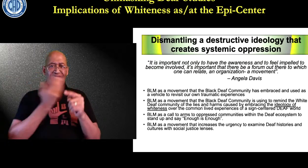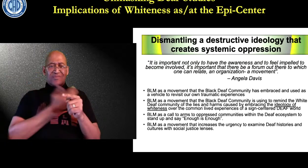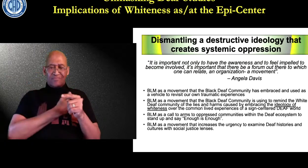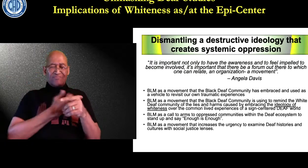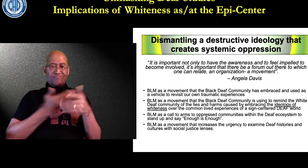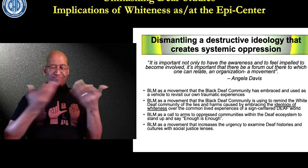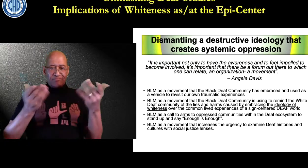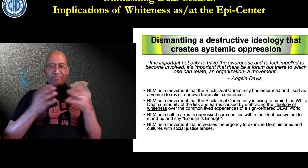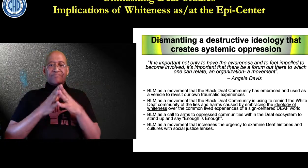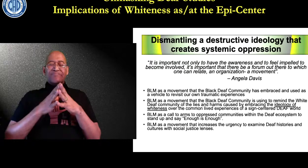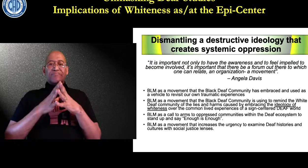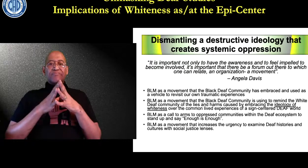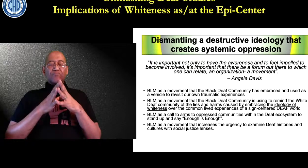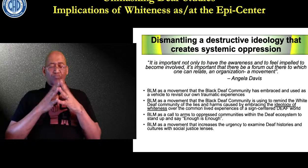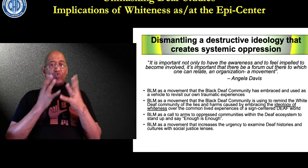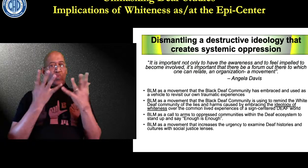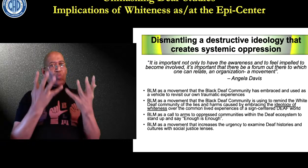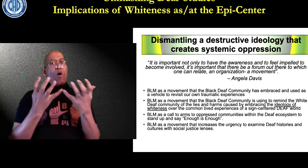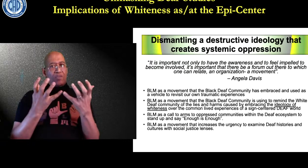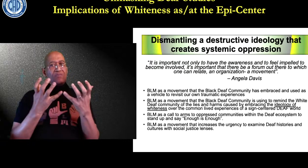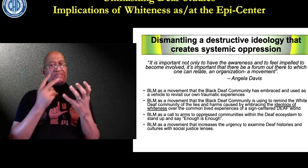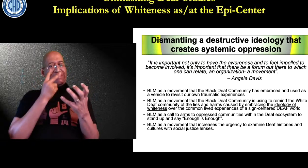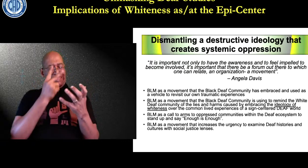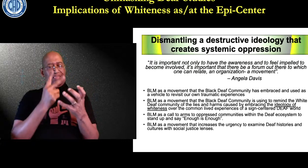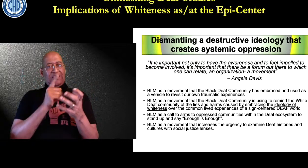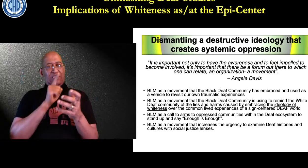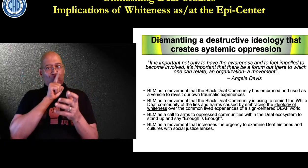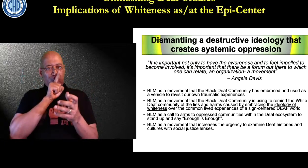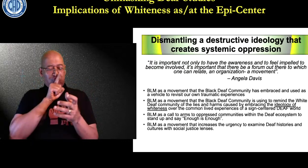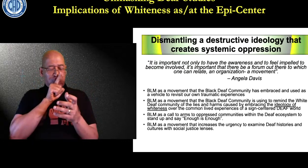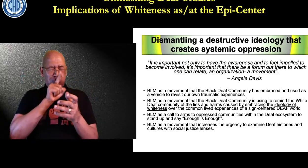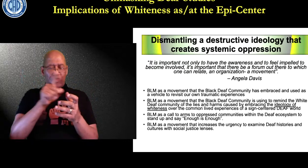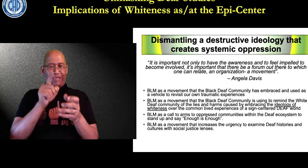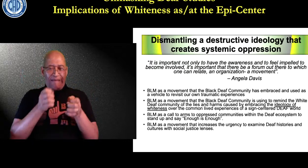We don't want to hear your apology.